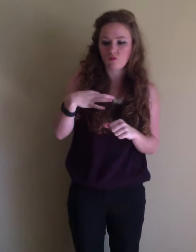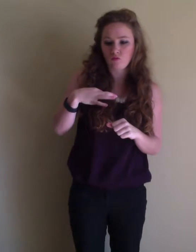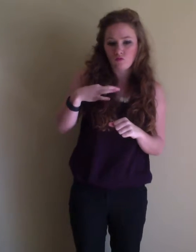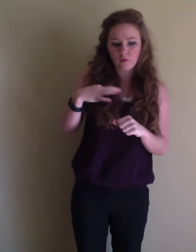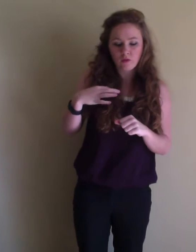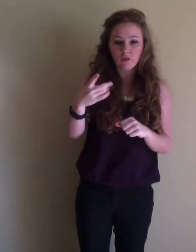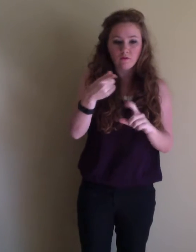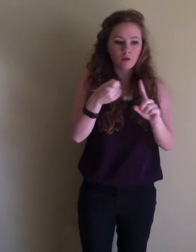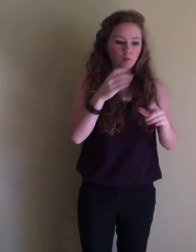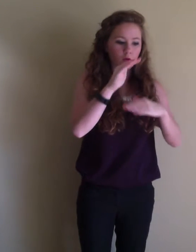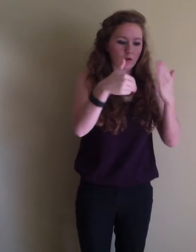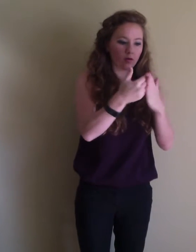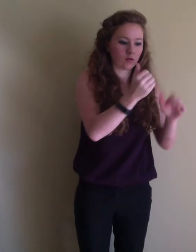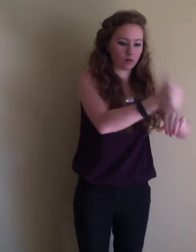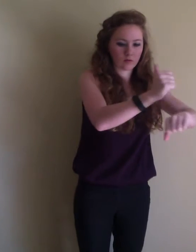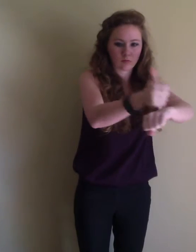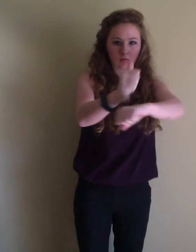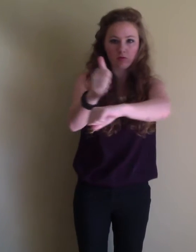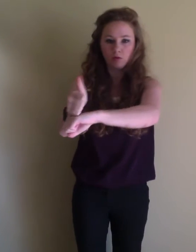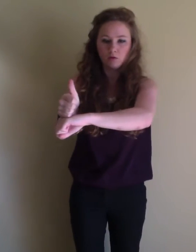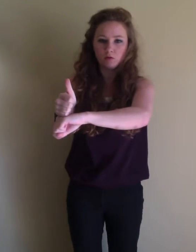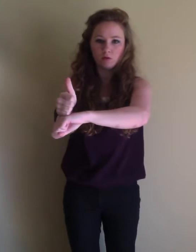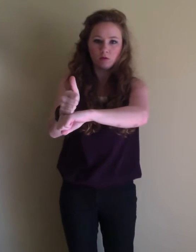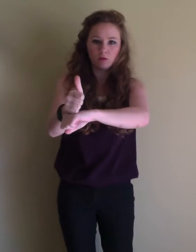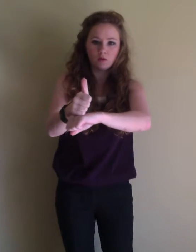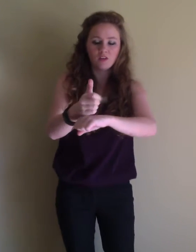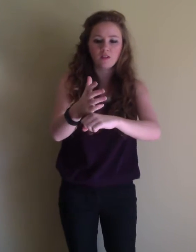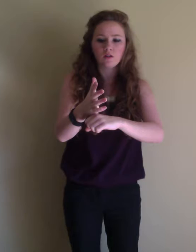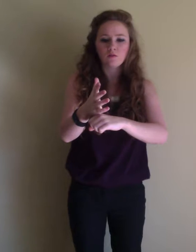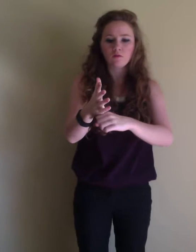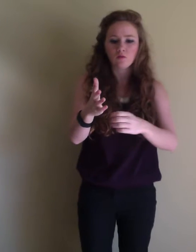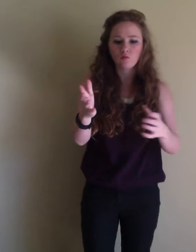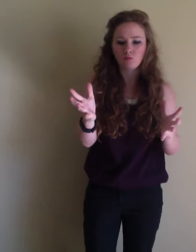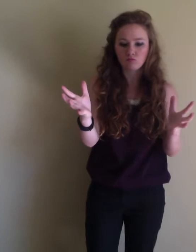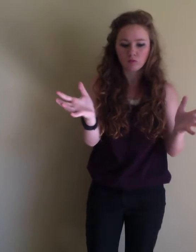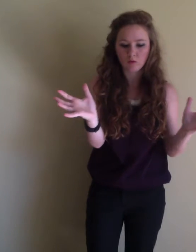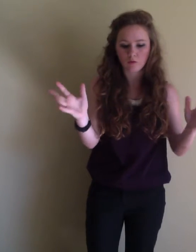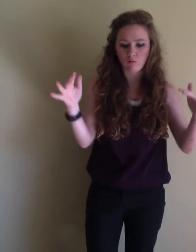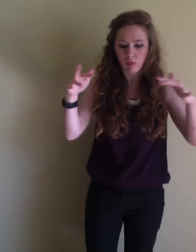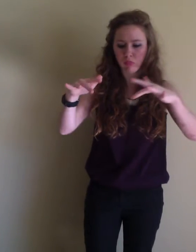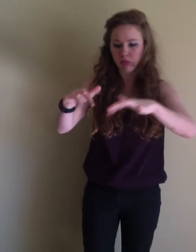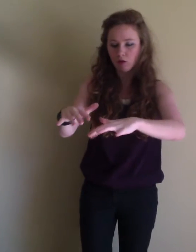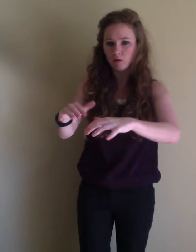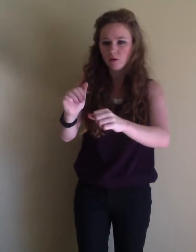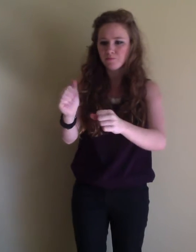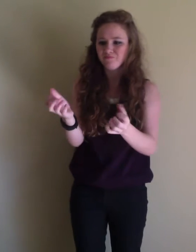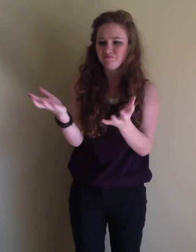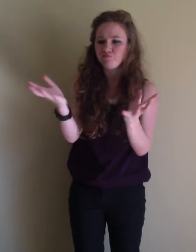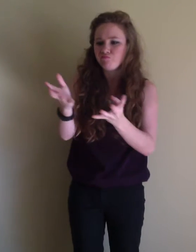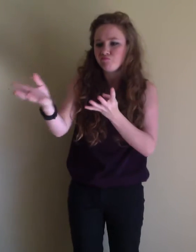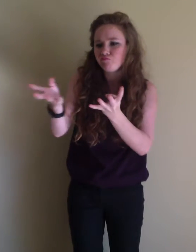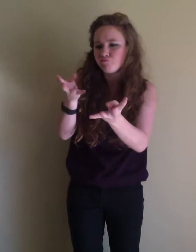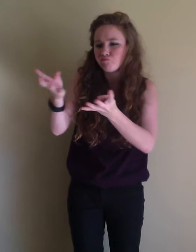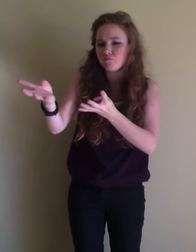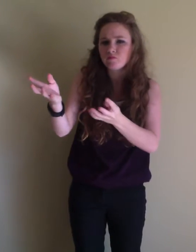and find a peaceful solution. The Intolerable Acts have been passed. Things are getting out of hand. They say, maybe we can still work this out with Great Britain. Maybe we can still work